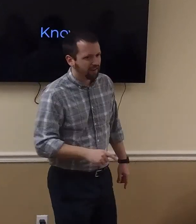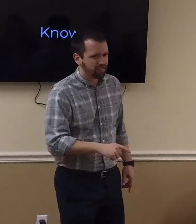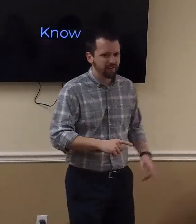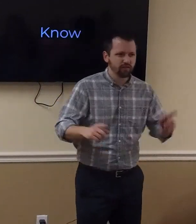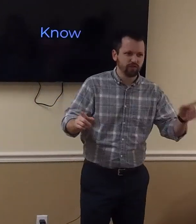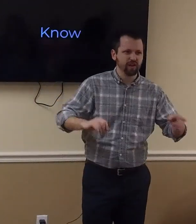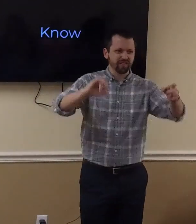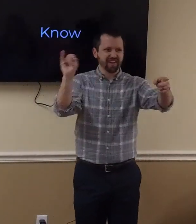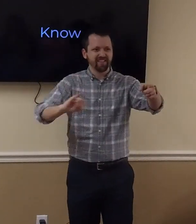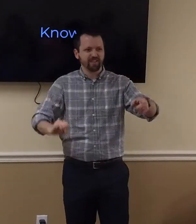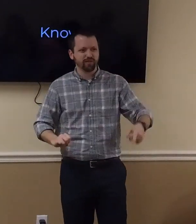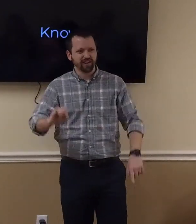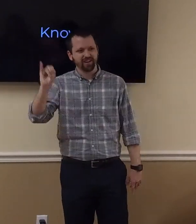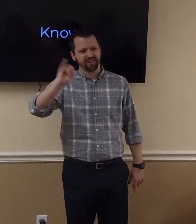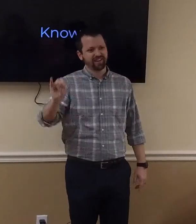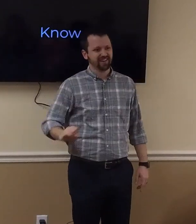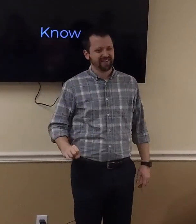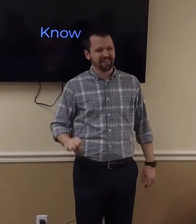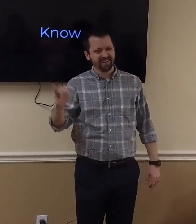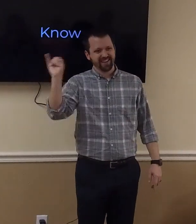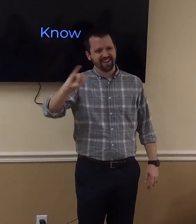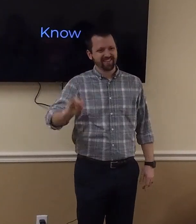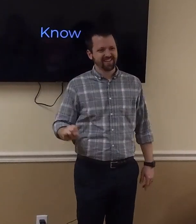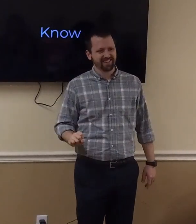So I know there's a few others. I got Izzy over here. Izzy.